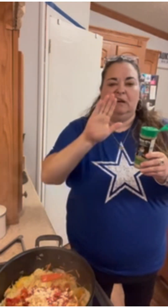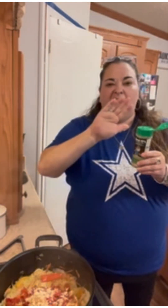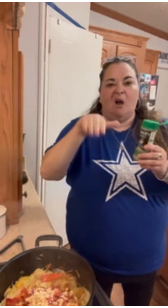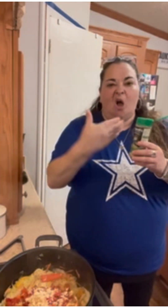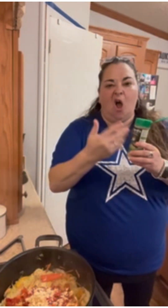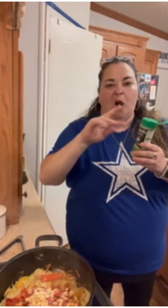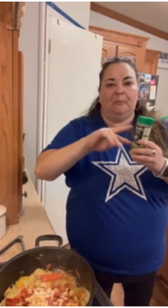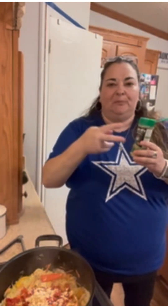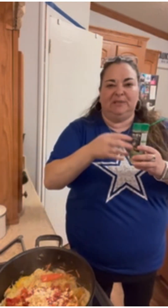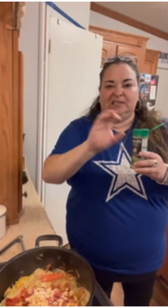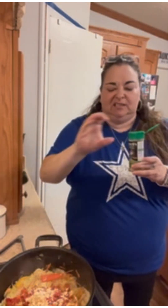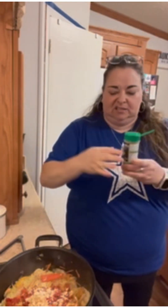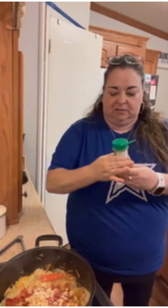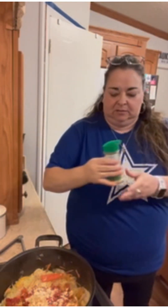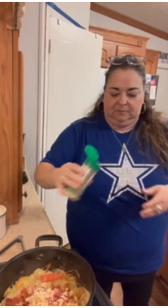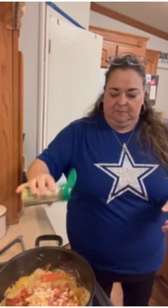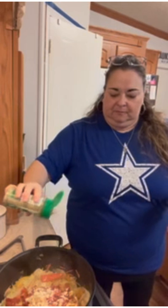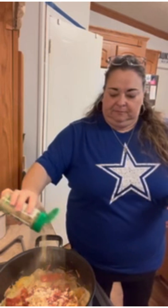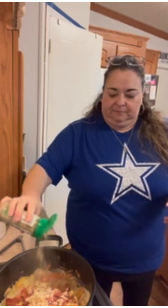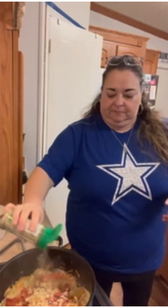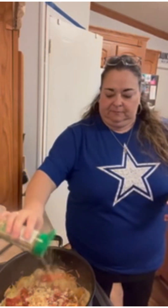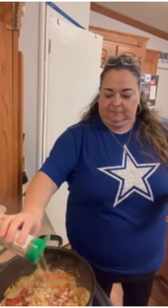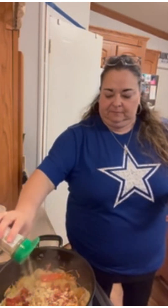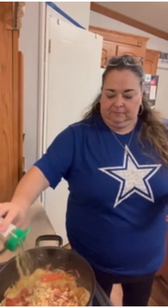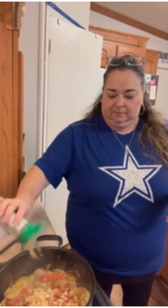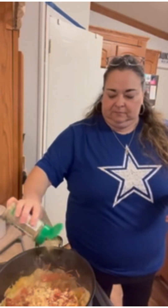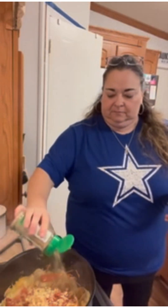Dano's all-purpose seasoning.